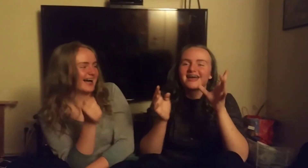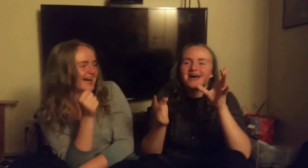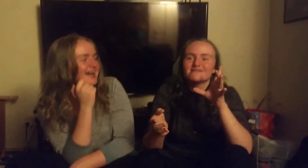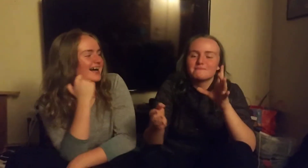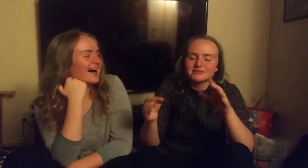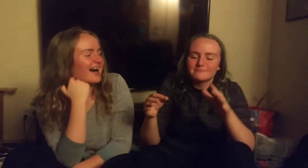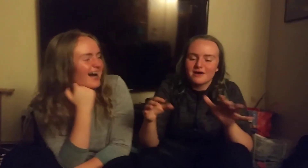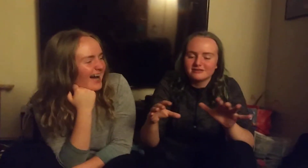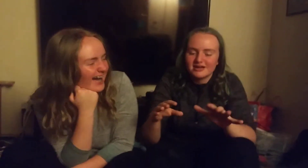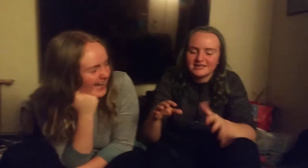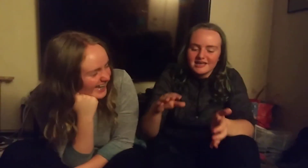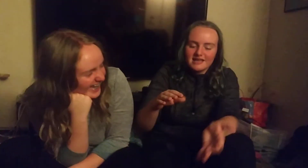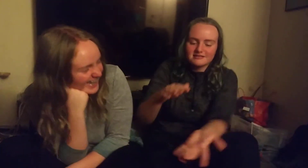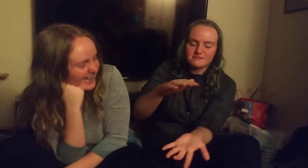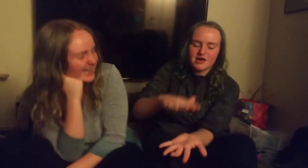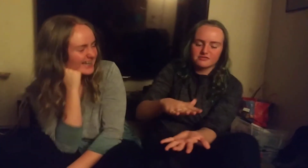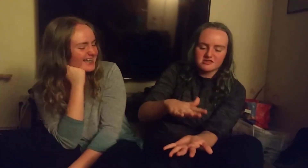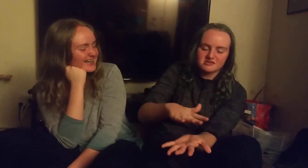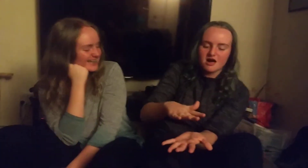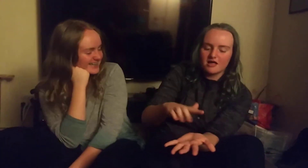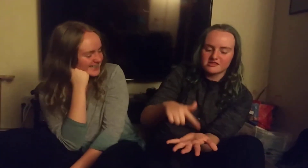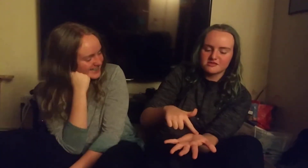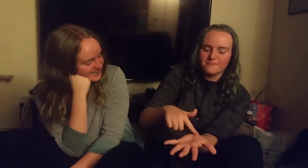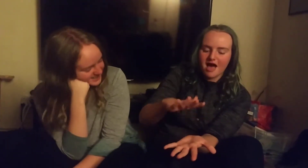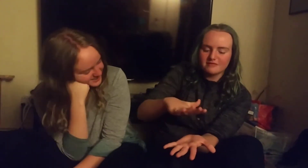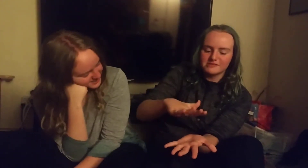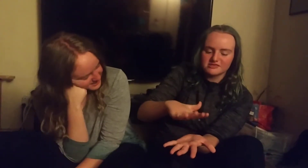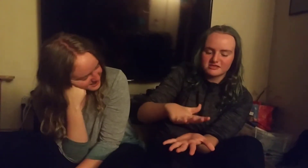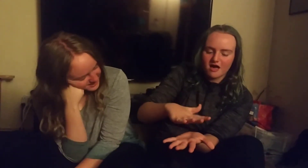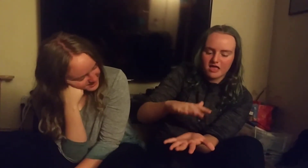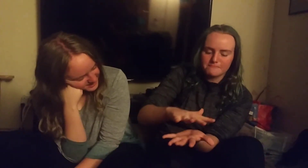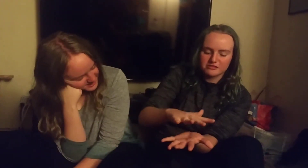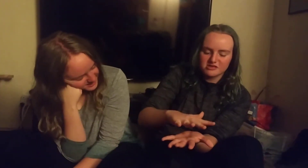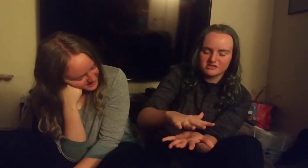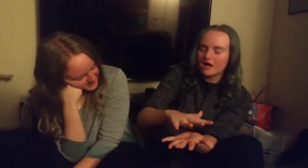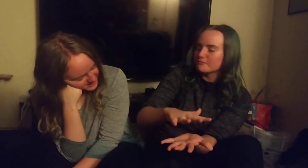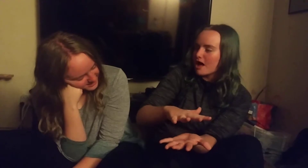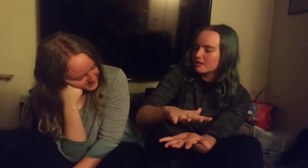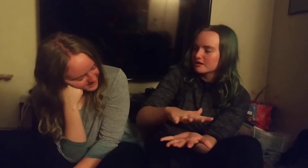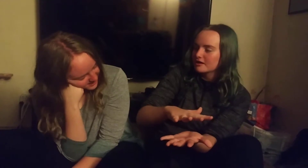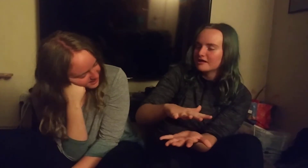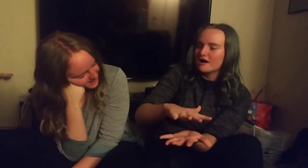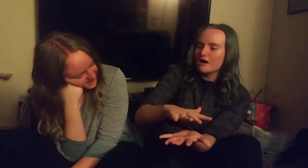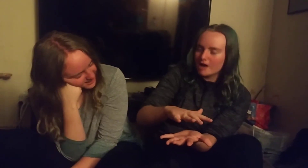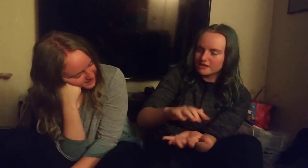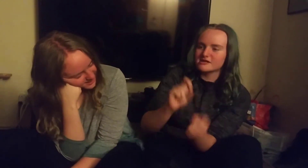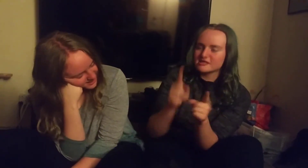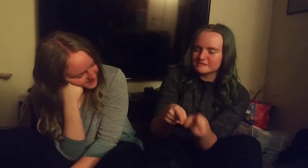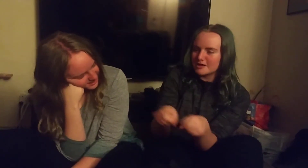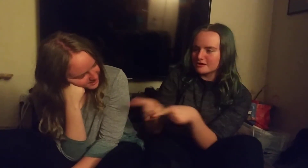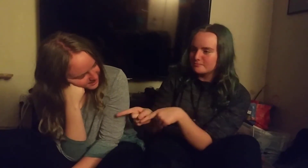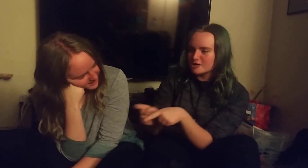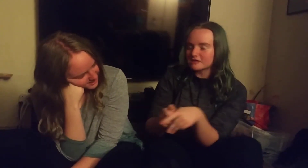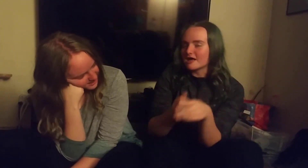so I put the butter in, and it's about this tall. This is the bottom, this is the top. It's about this tall, right? Alright, so that's the butter. Keep track of that.